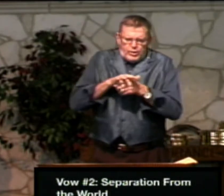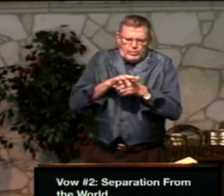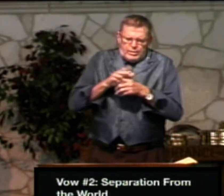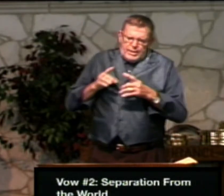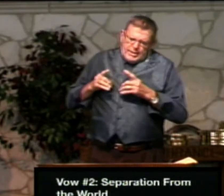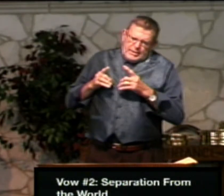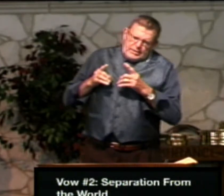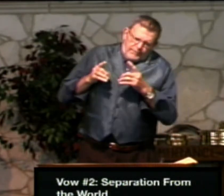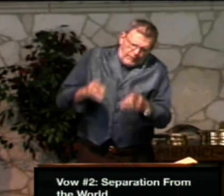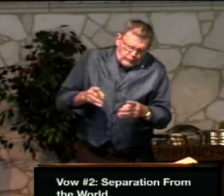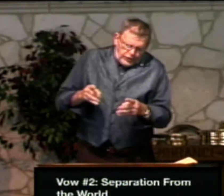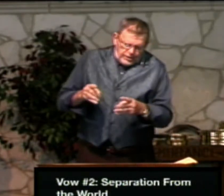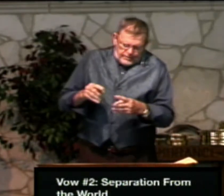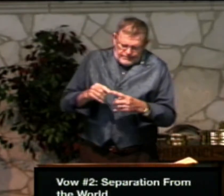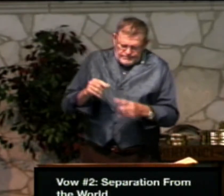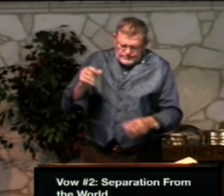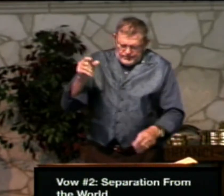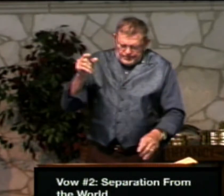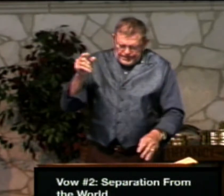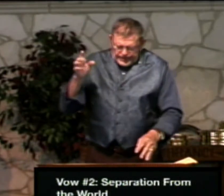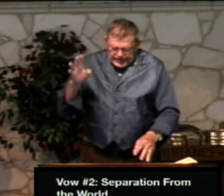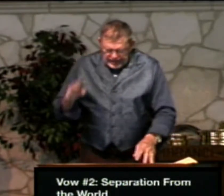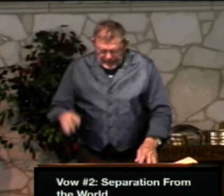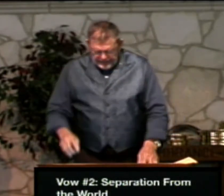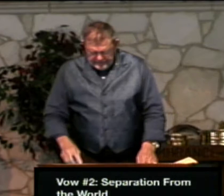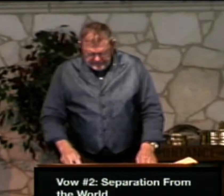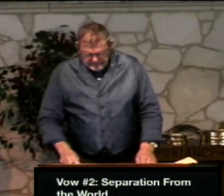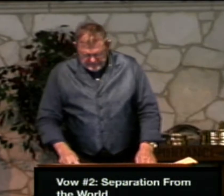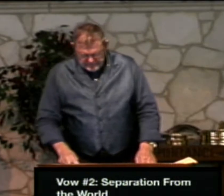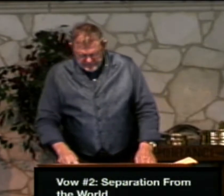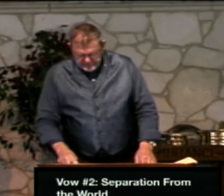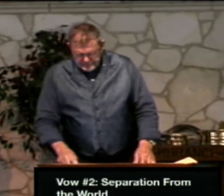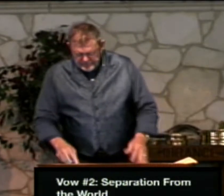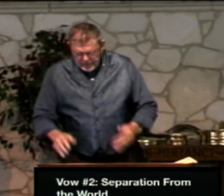and total devotion to God,